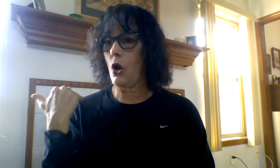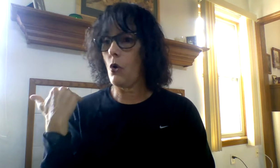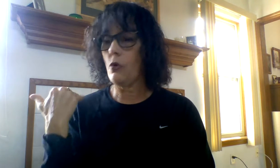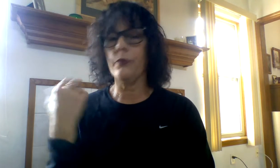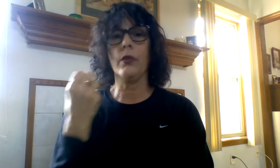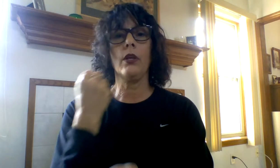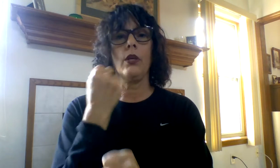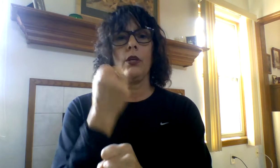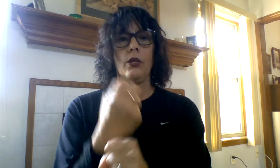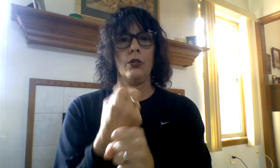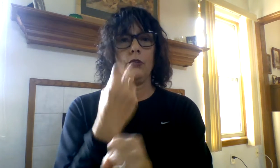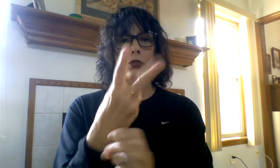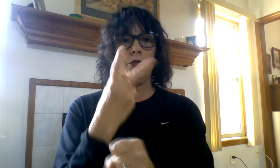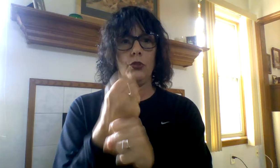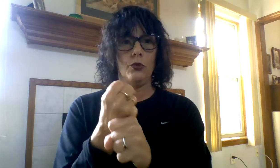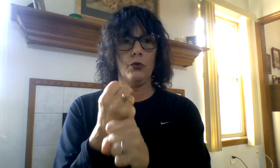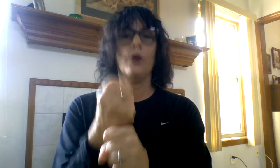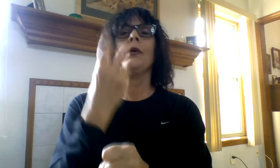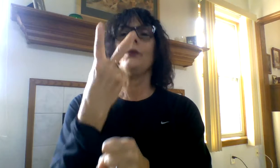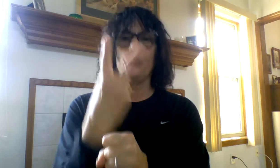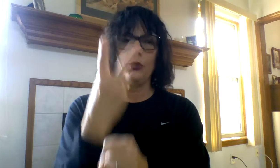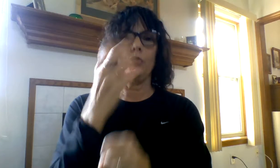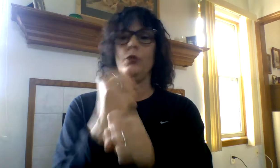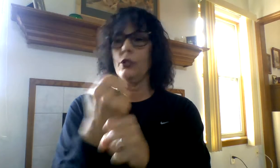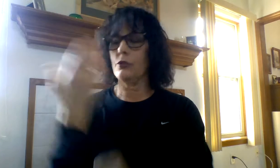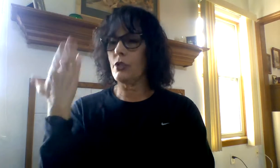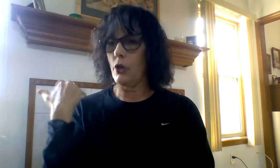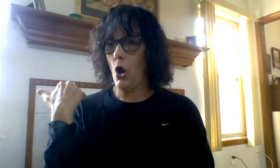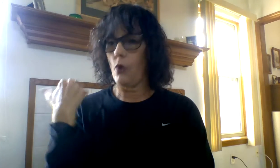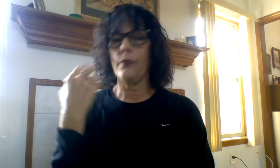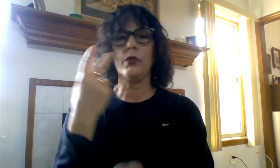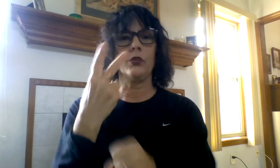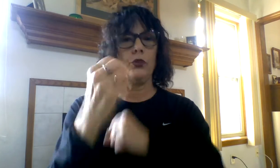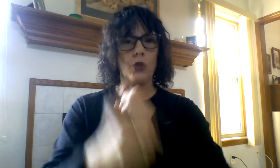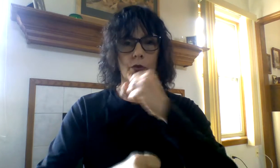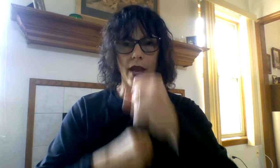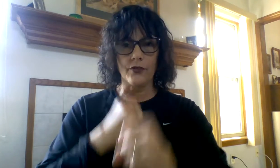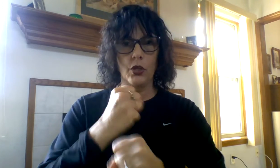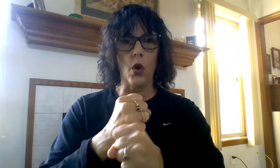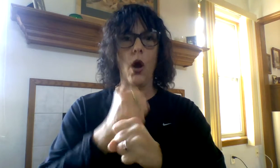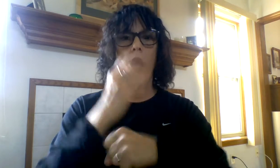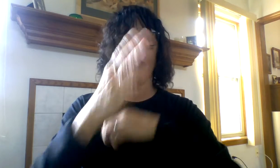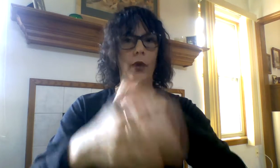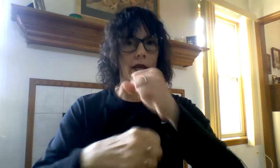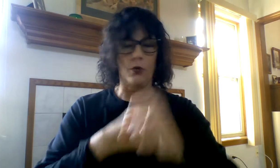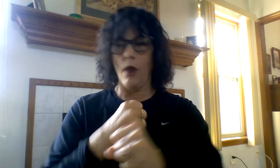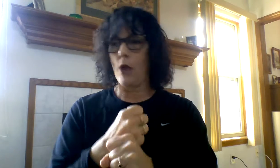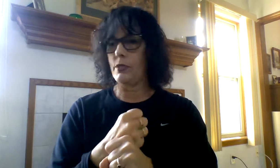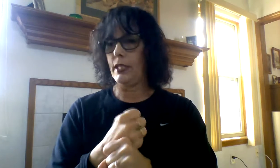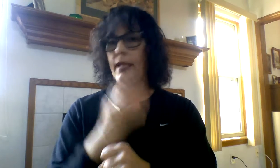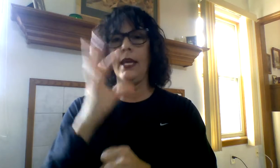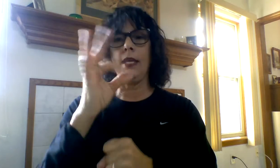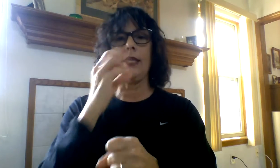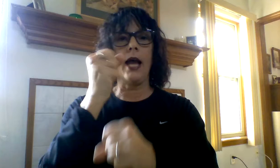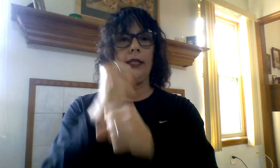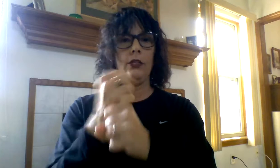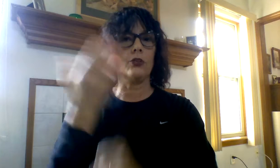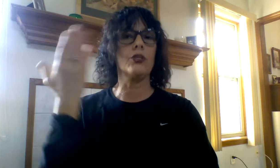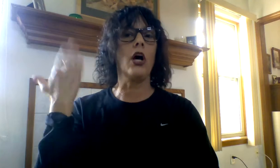ago, 2 years ago. So you don't have to go all the way around again. 9 years